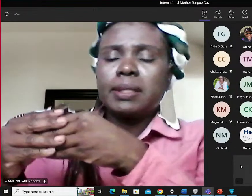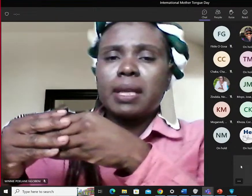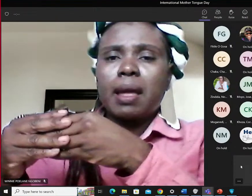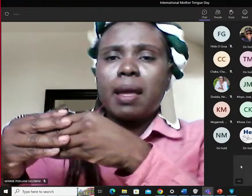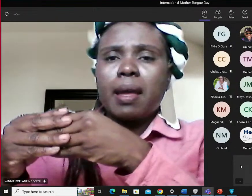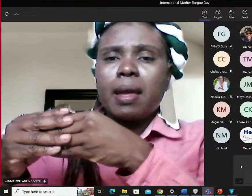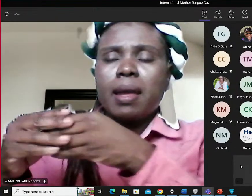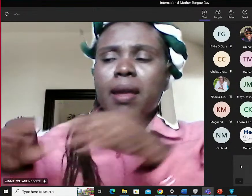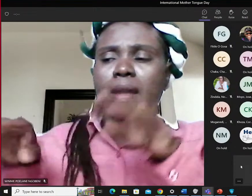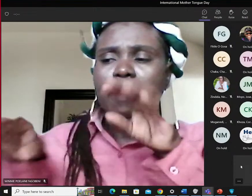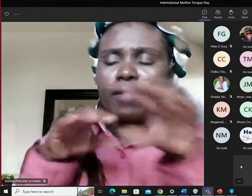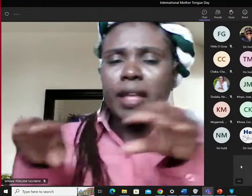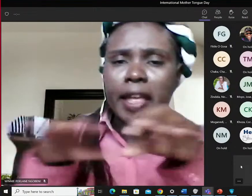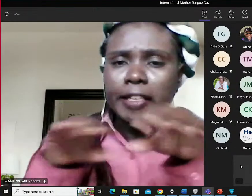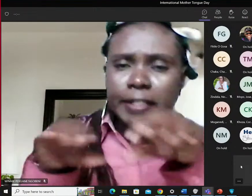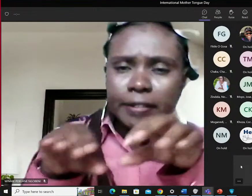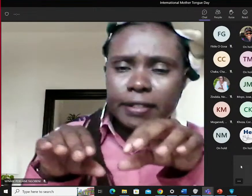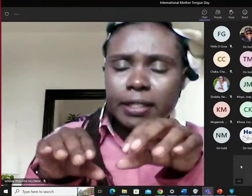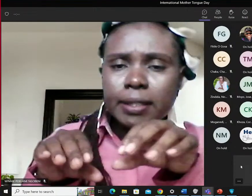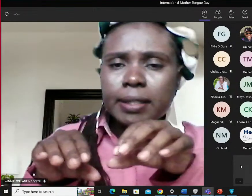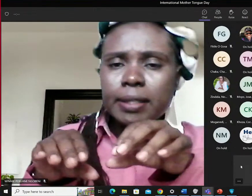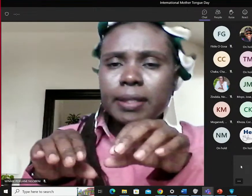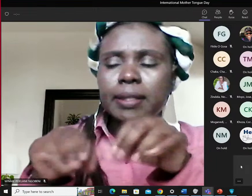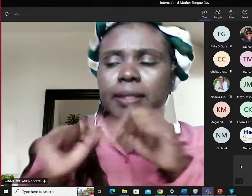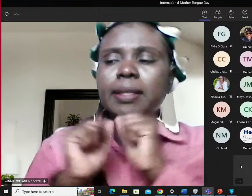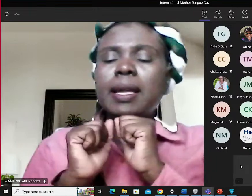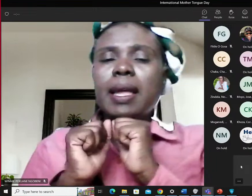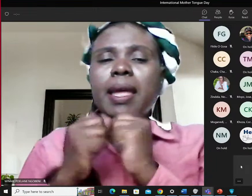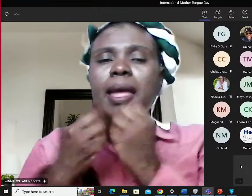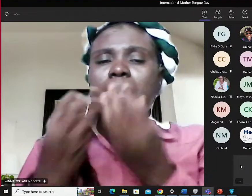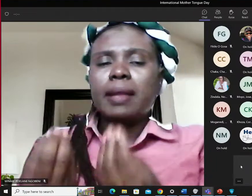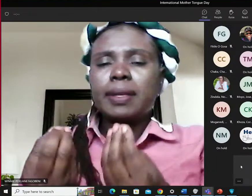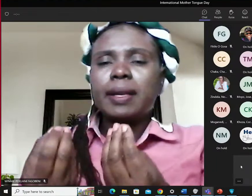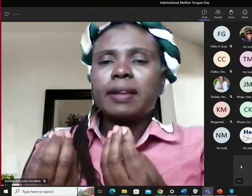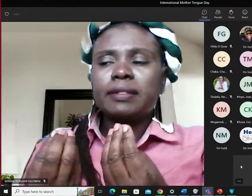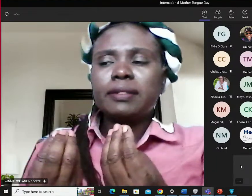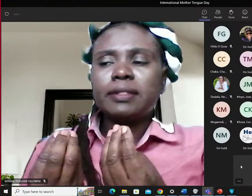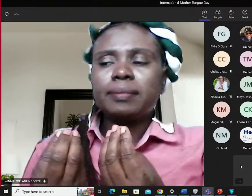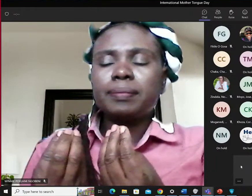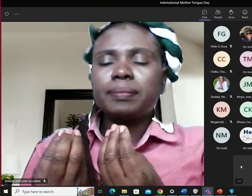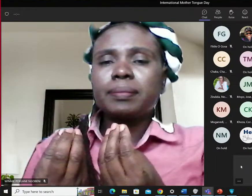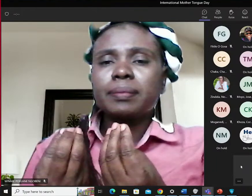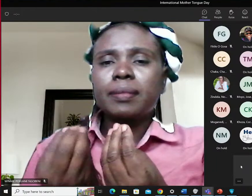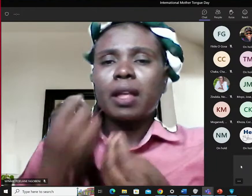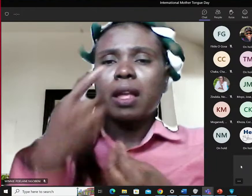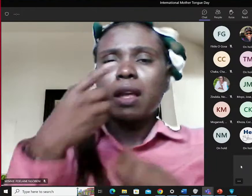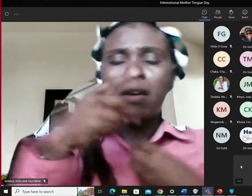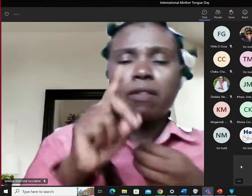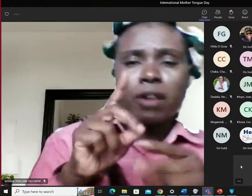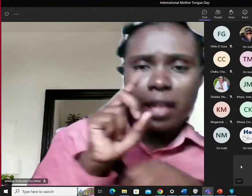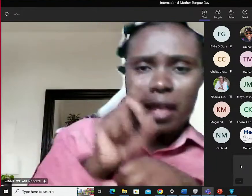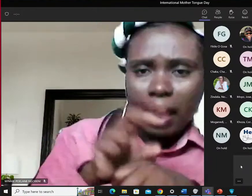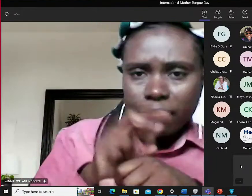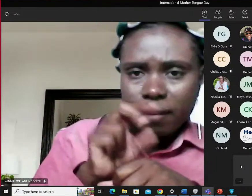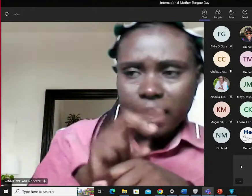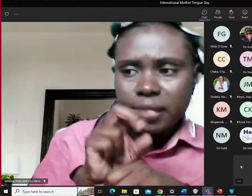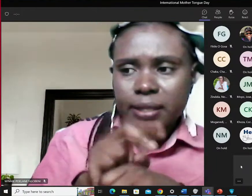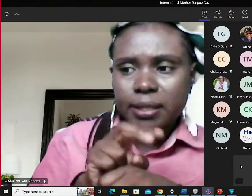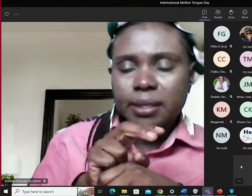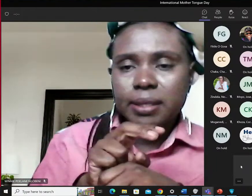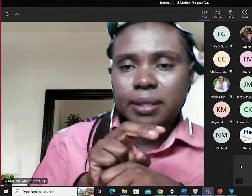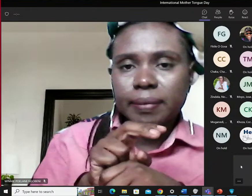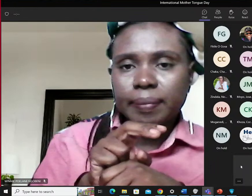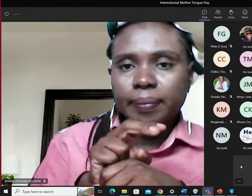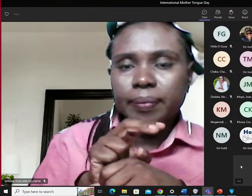other activities in the institution, and then for their advice. After that, we will